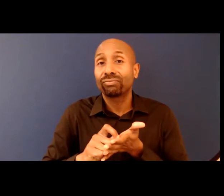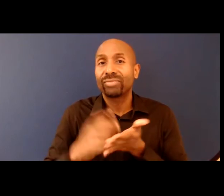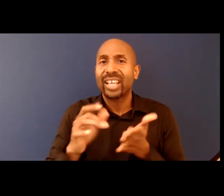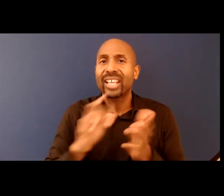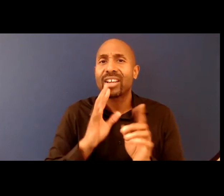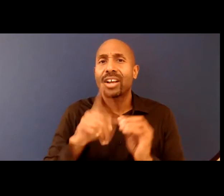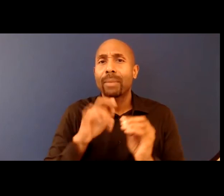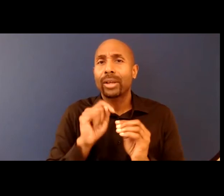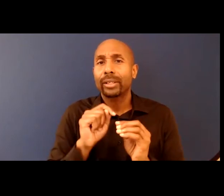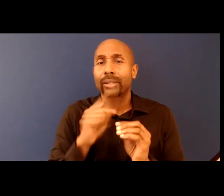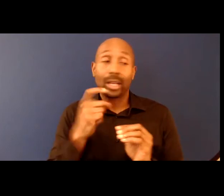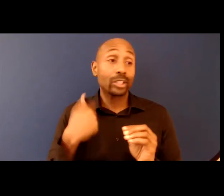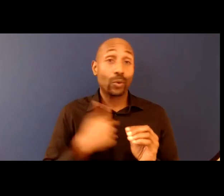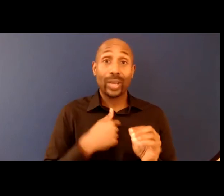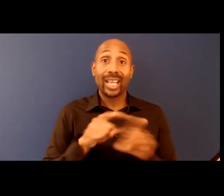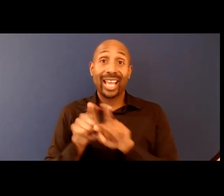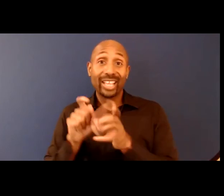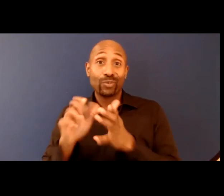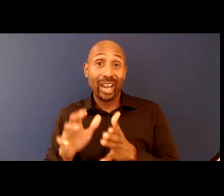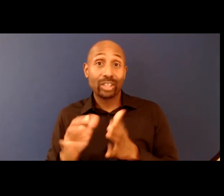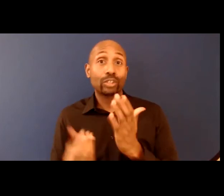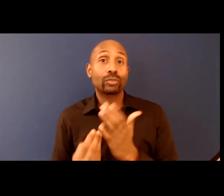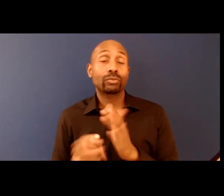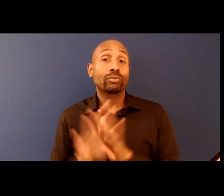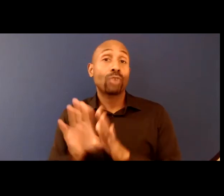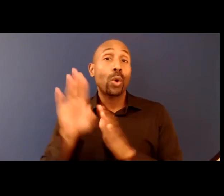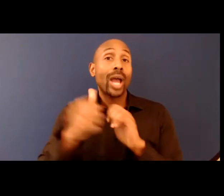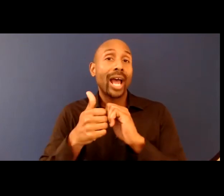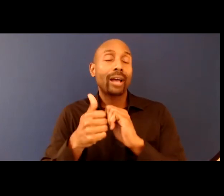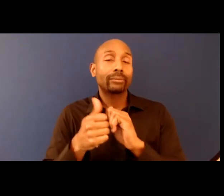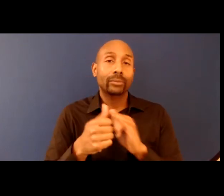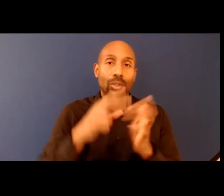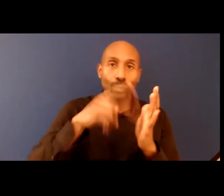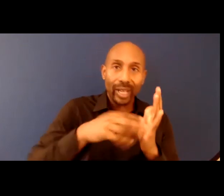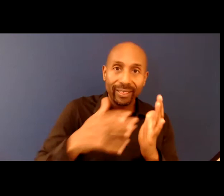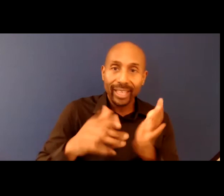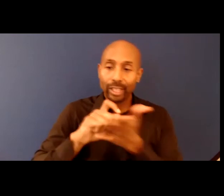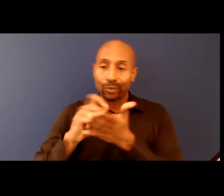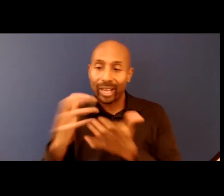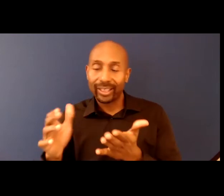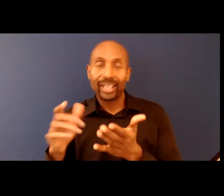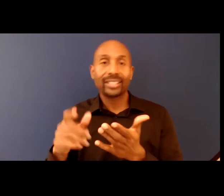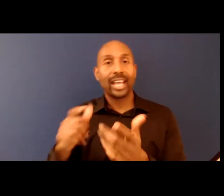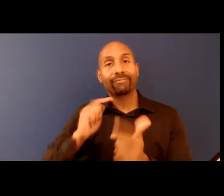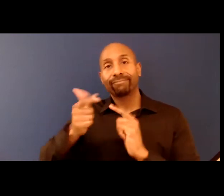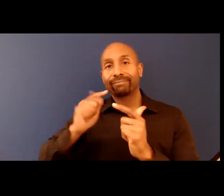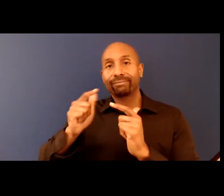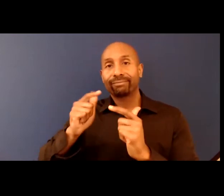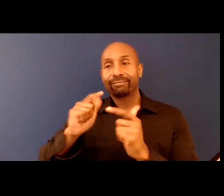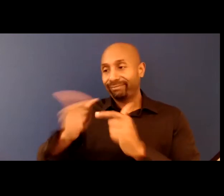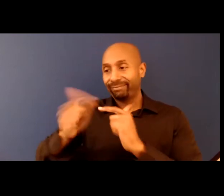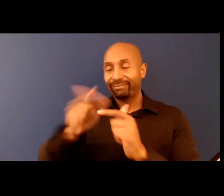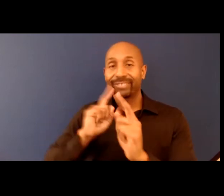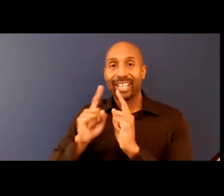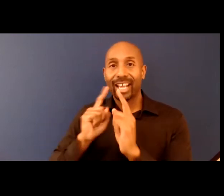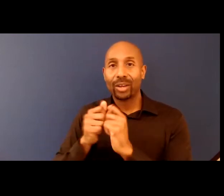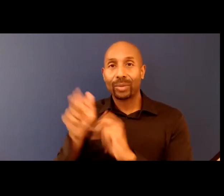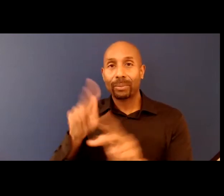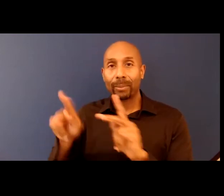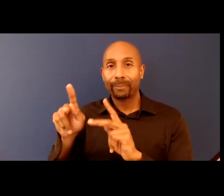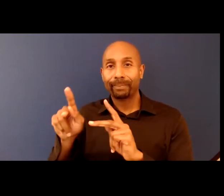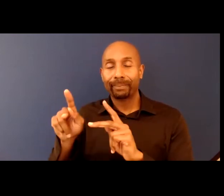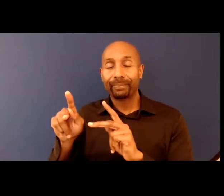things, we write things, and we talk to people. But I would like for you to spend the next 10